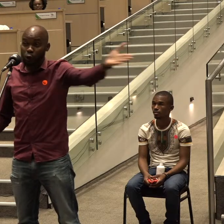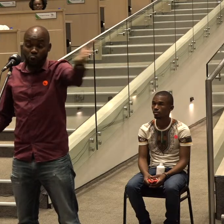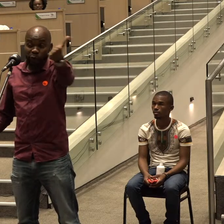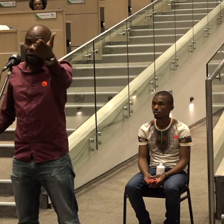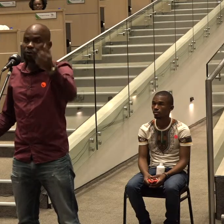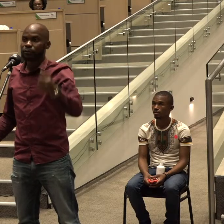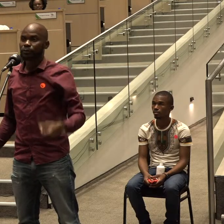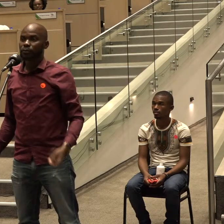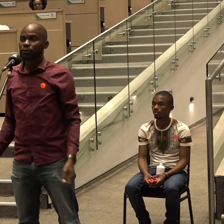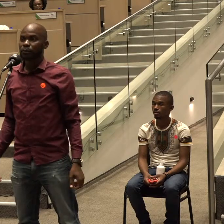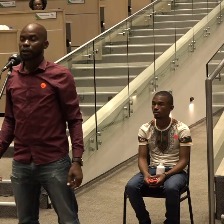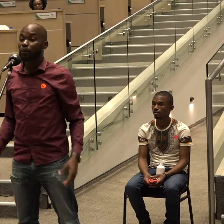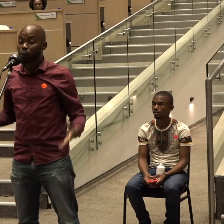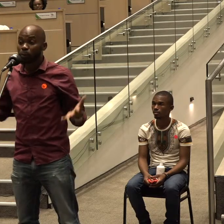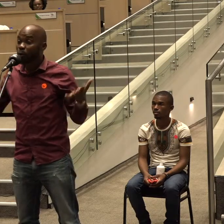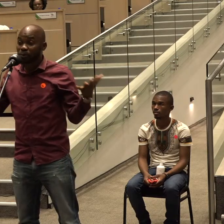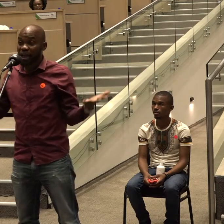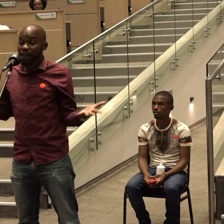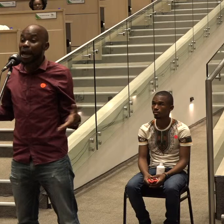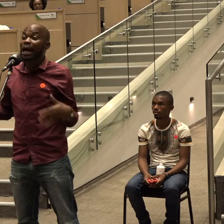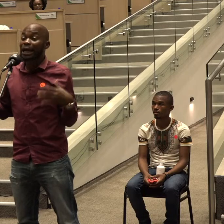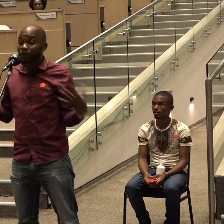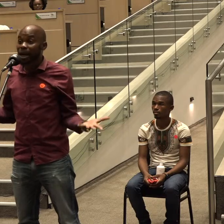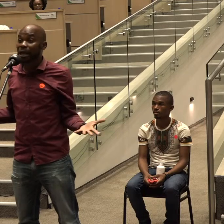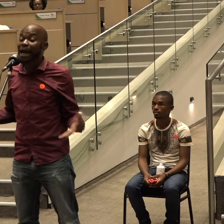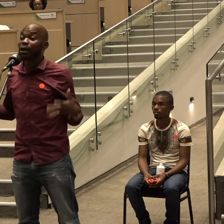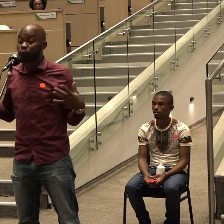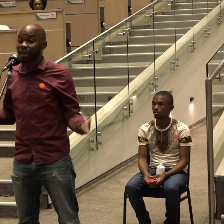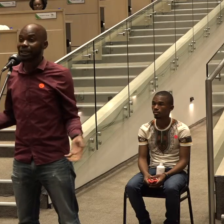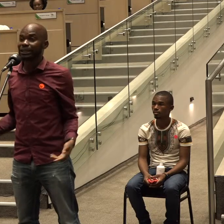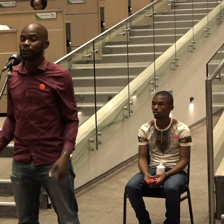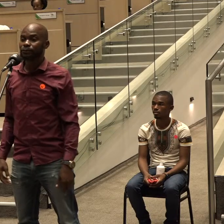all over a problem